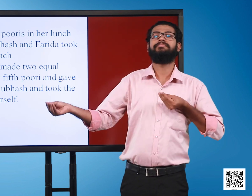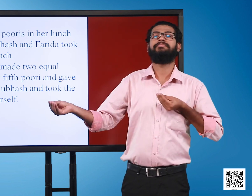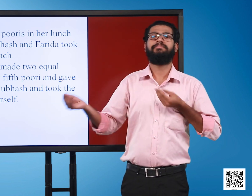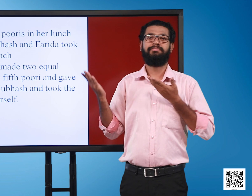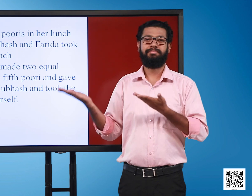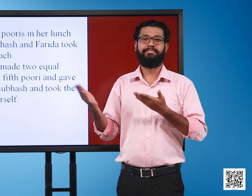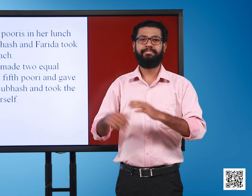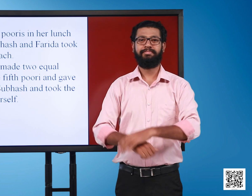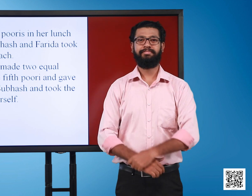half herself.